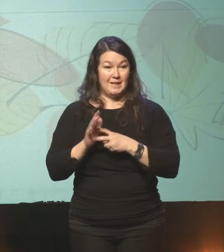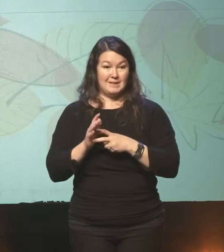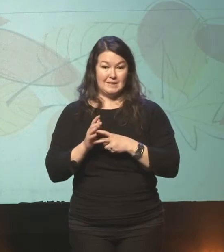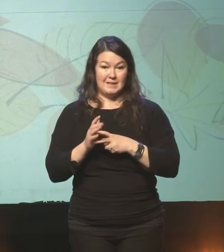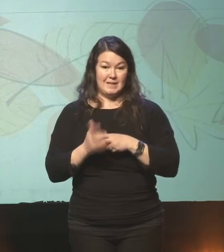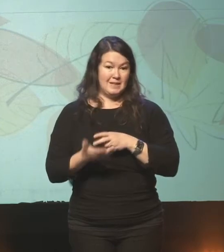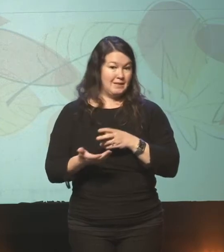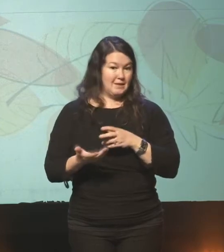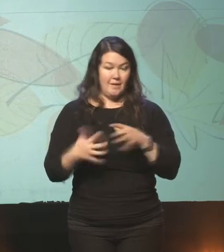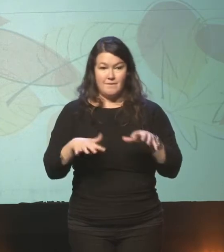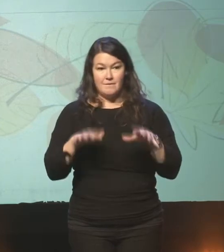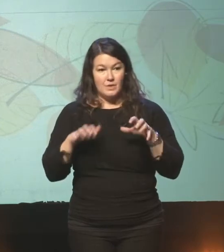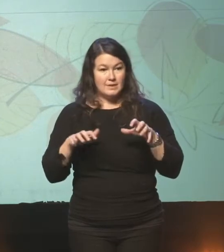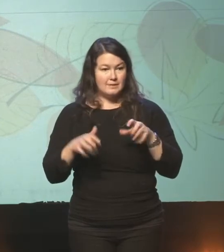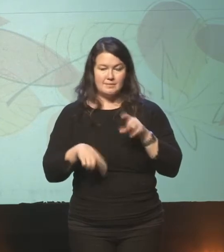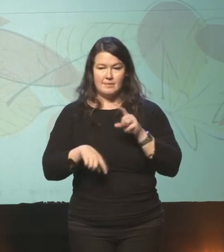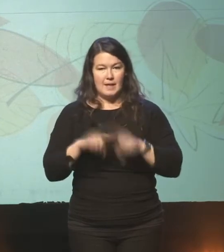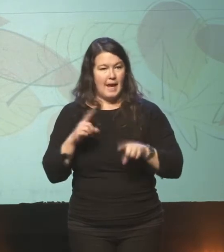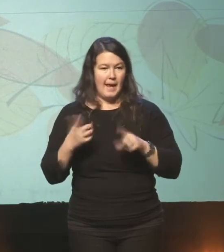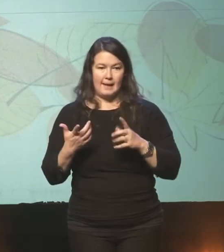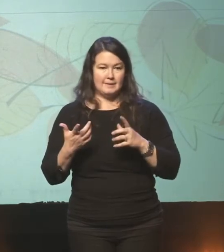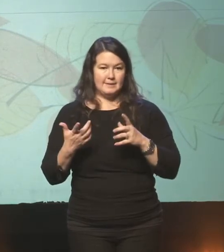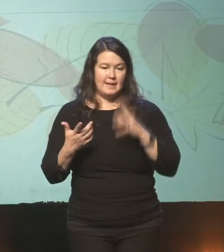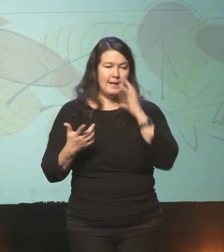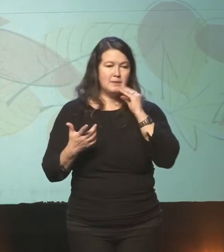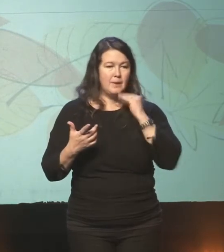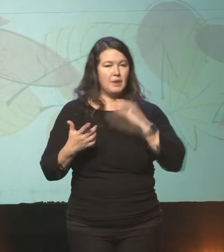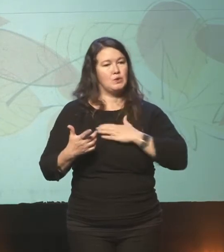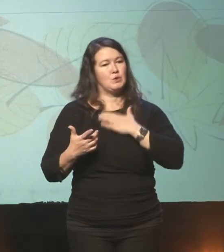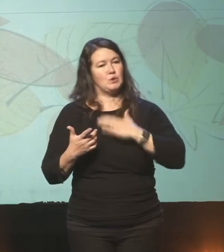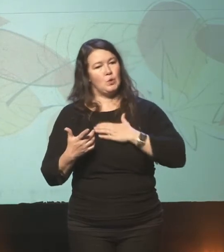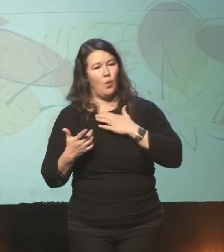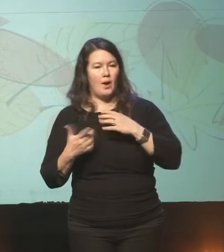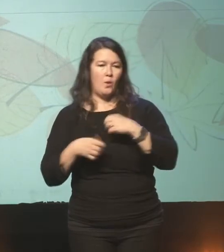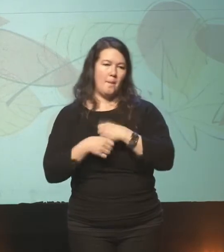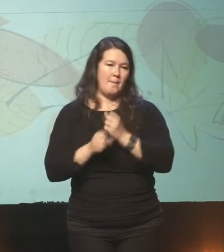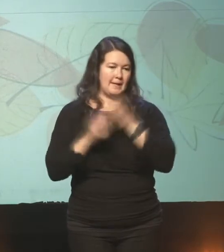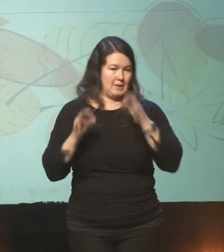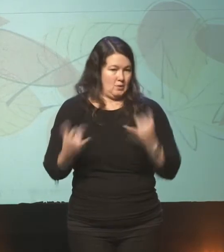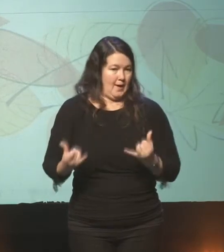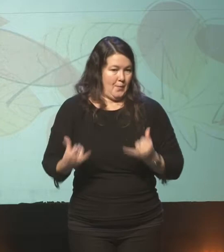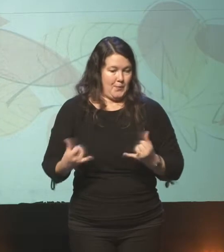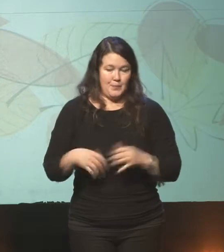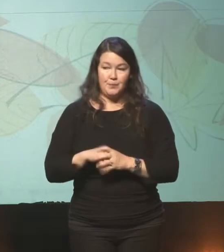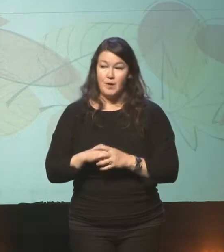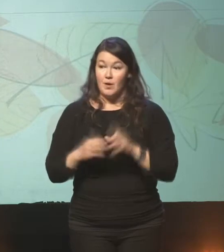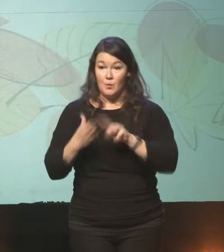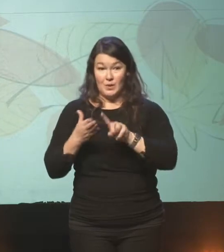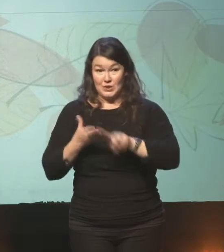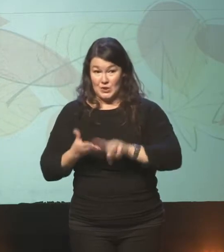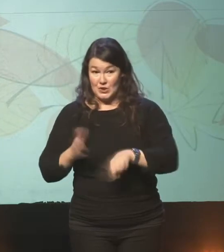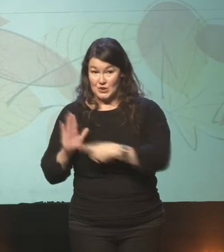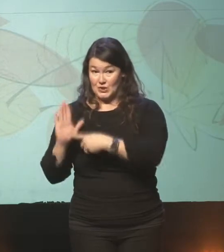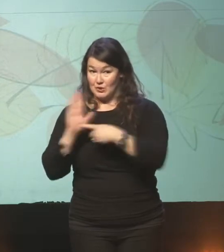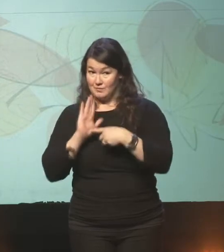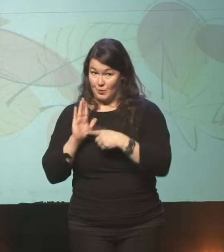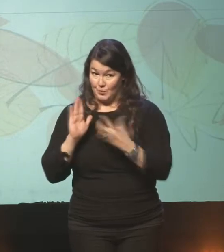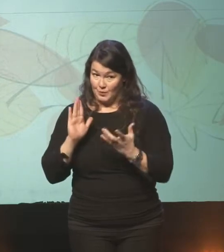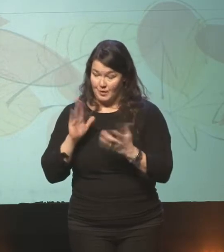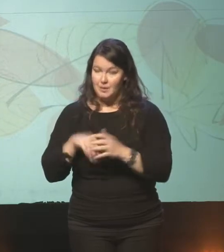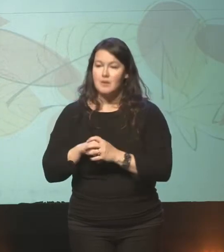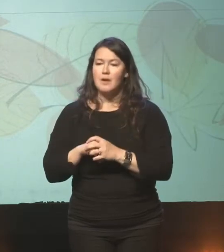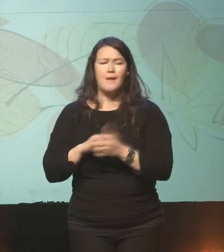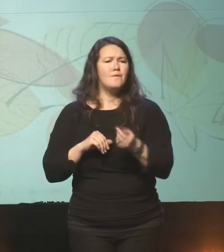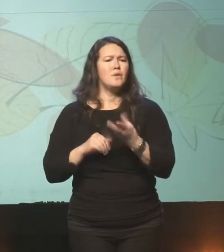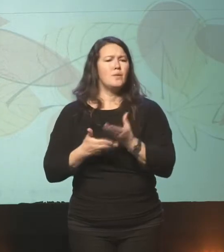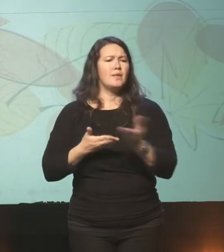right now or to experience joy in the present. And now what's fascinating is that they've done research and said there's a couple of things that can